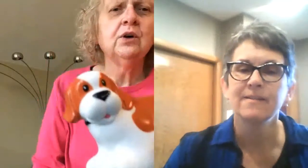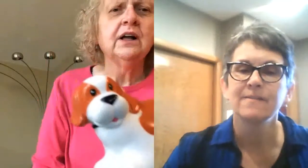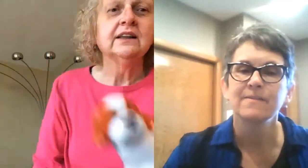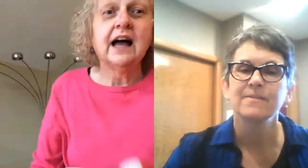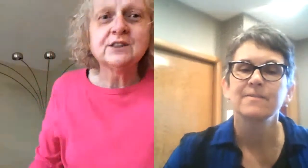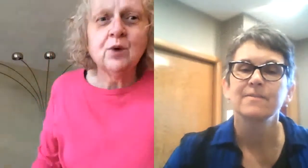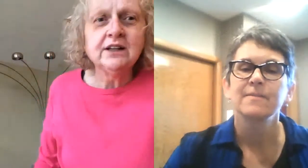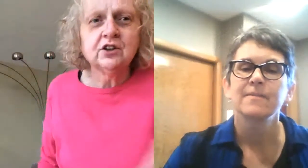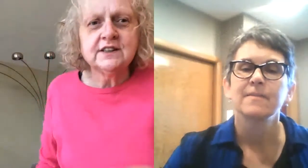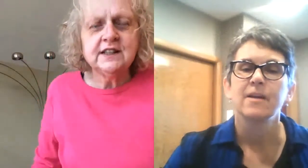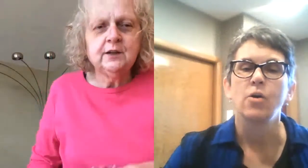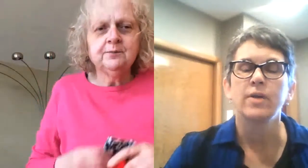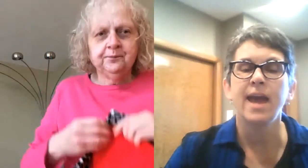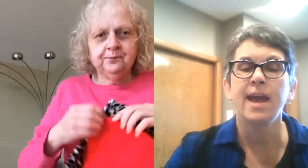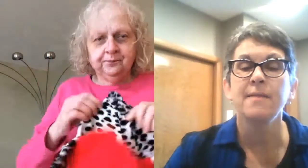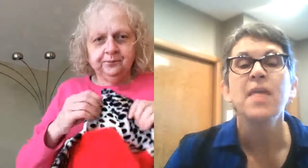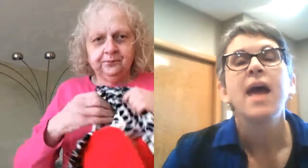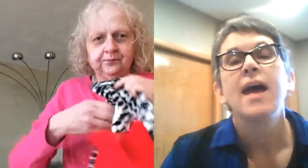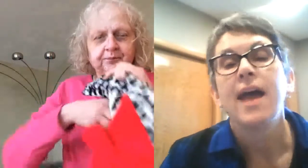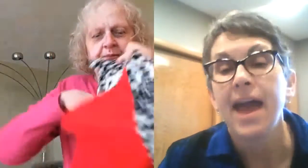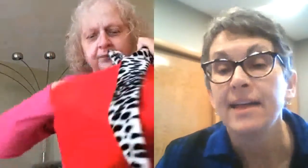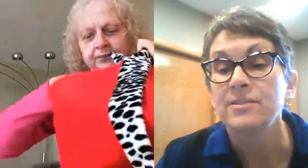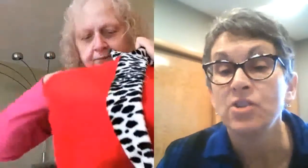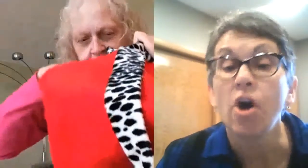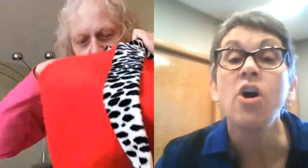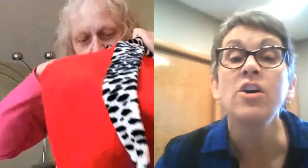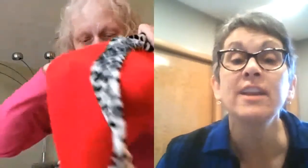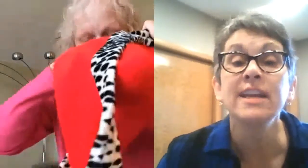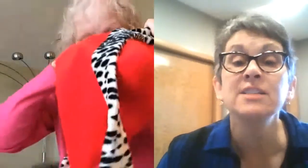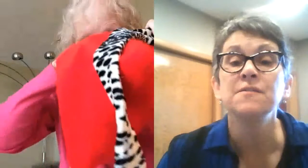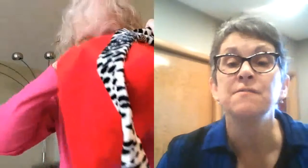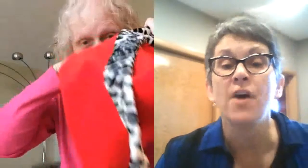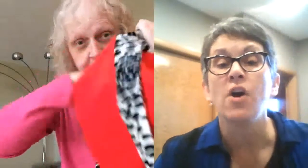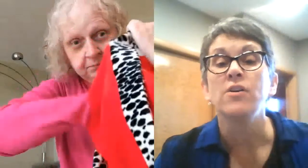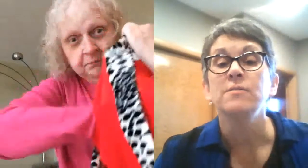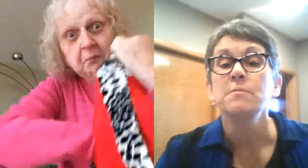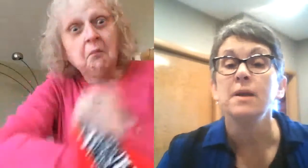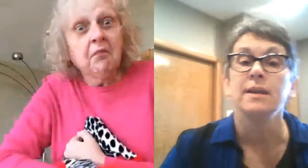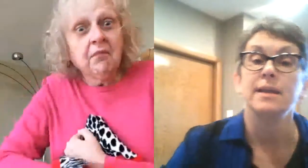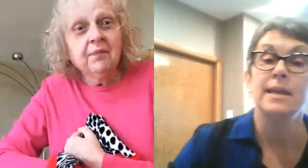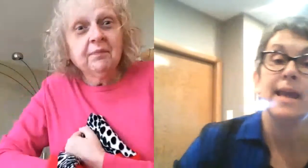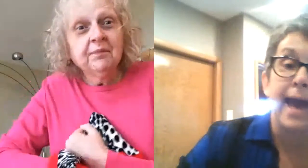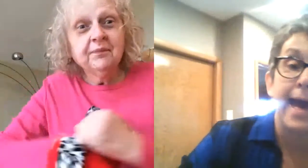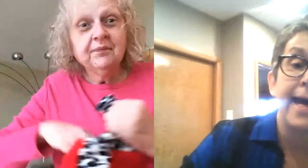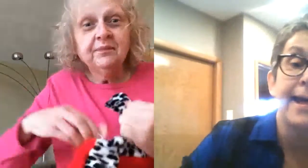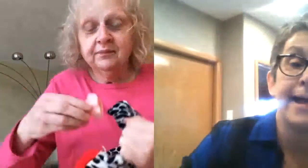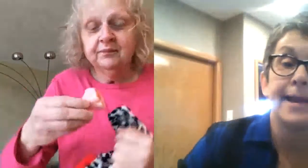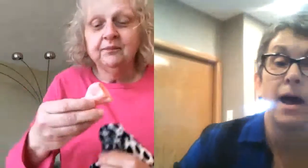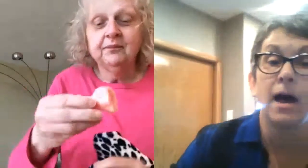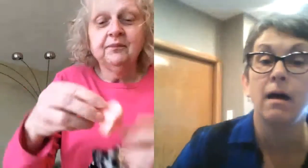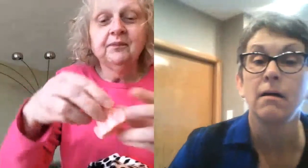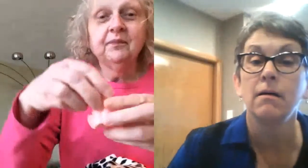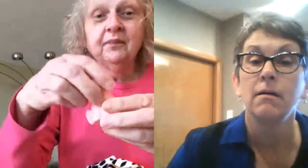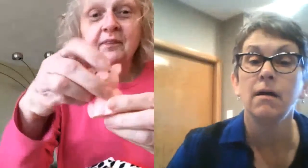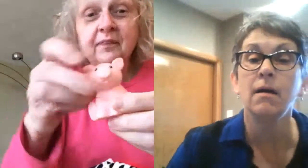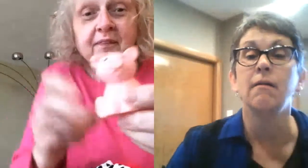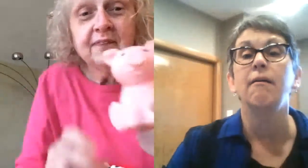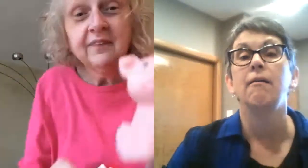E-I-E-I-O. Last one, Darcie. Okay. And on his farm, he had